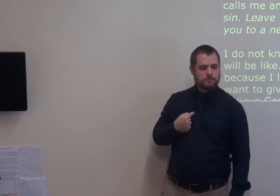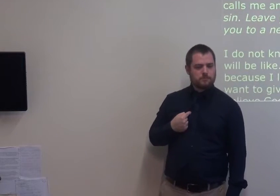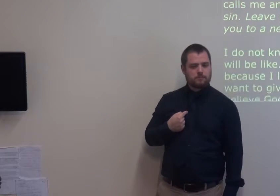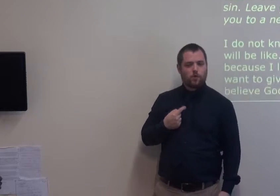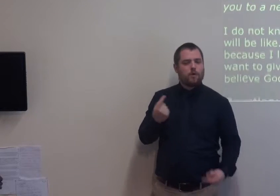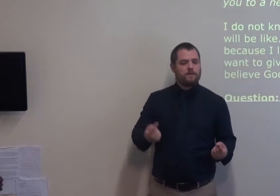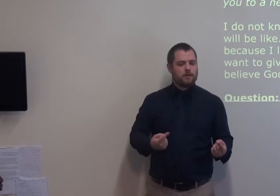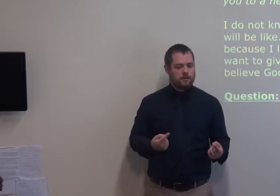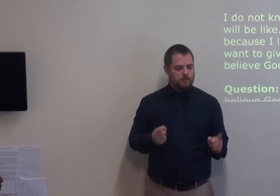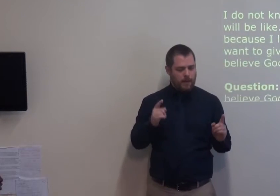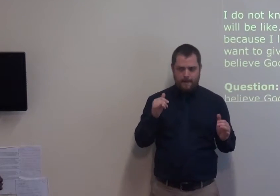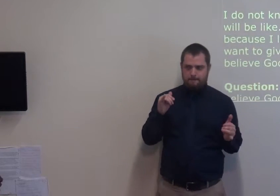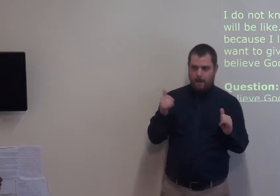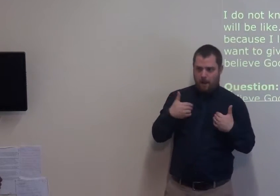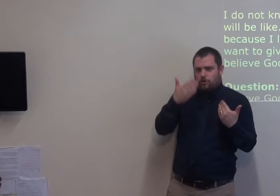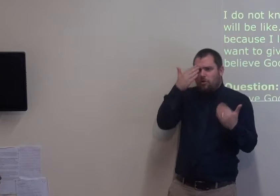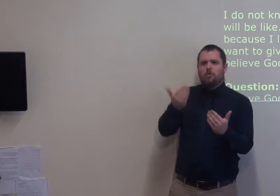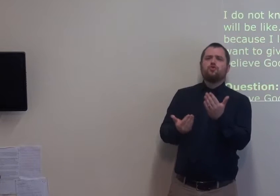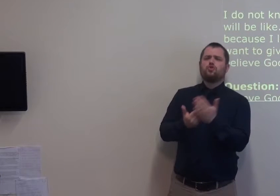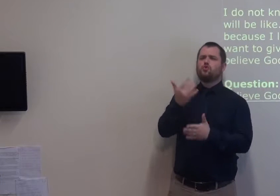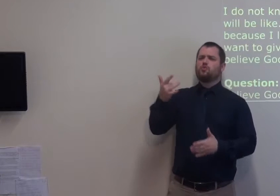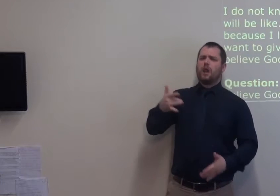I do not know what my new life will be like.